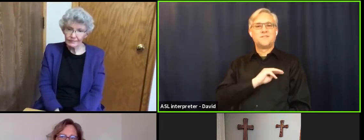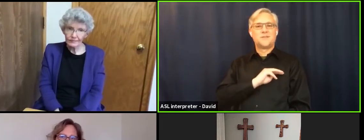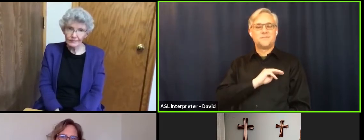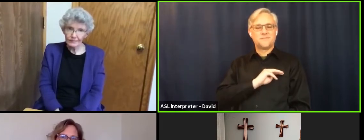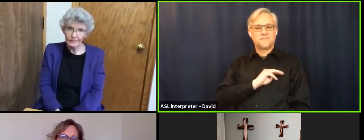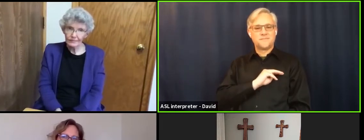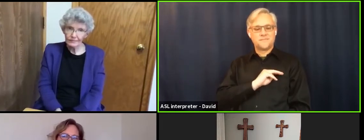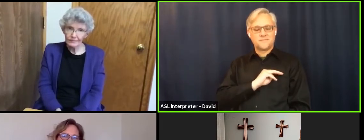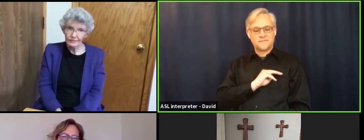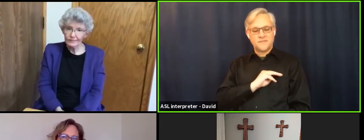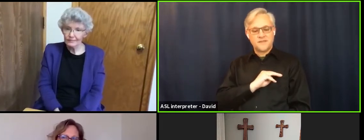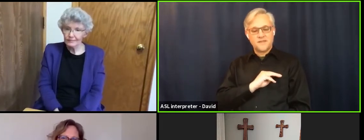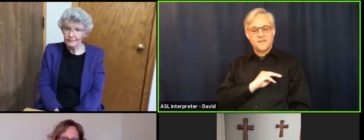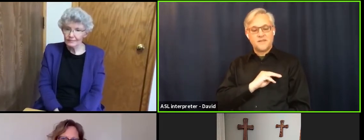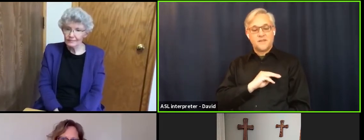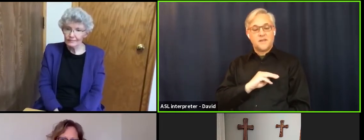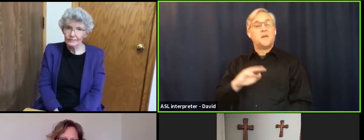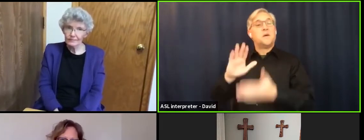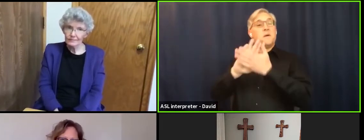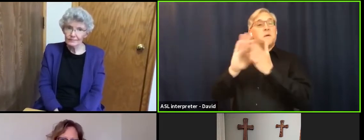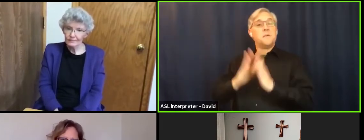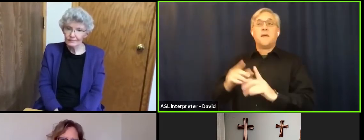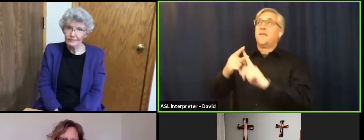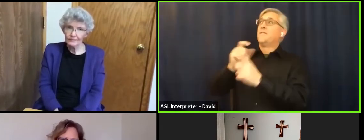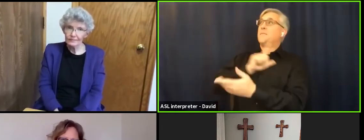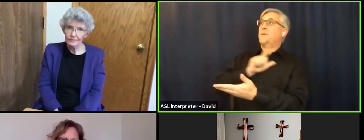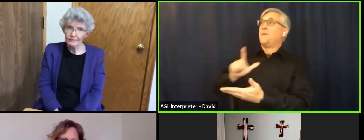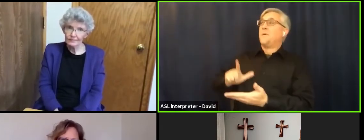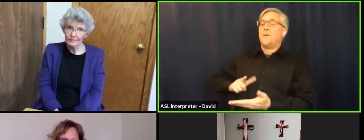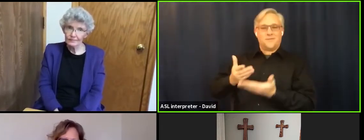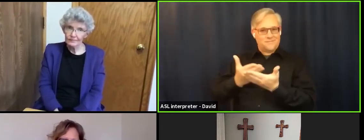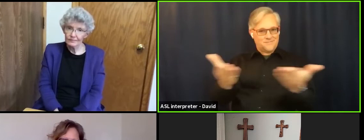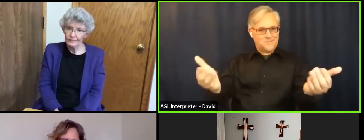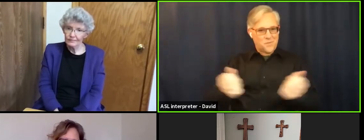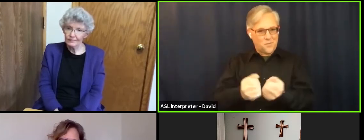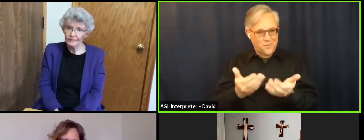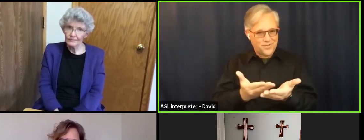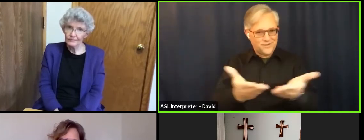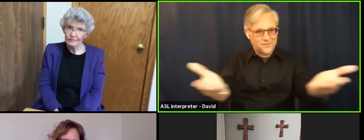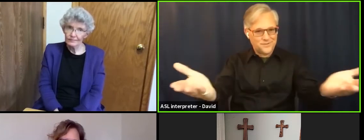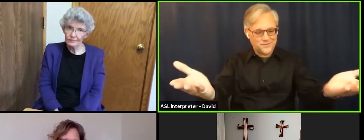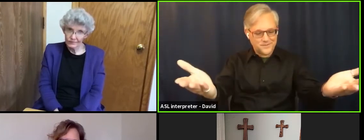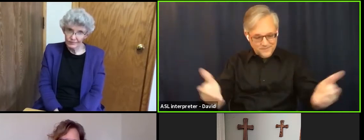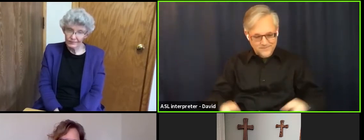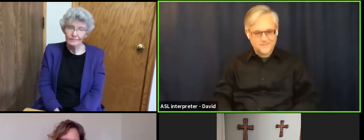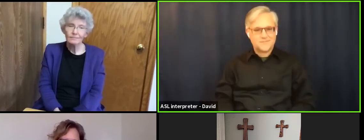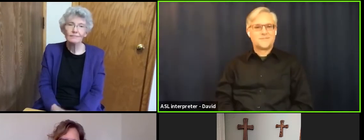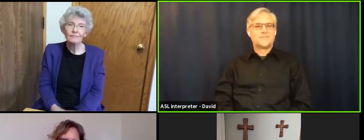Peace from the Lord be with you all.